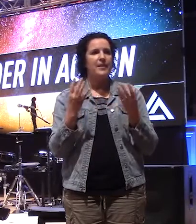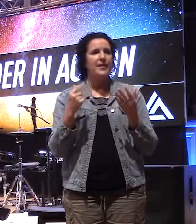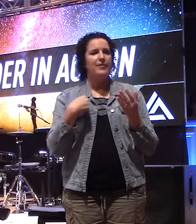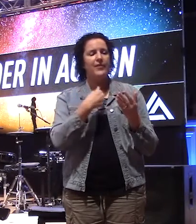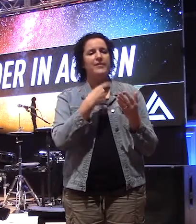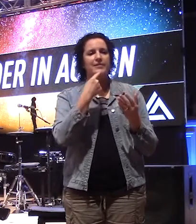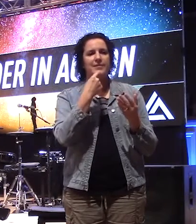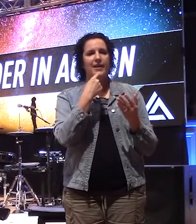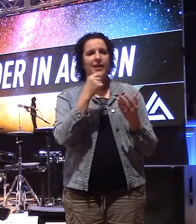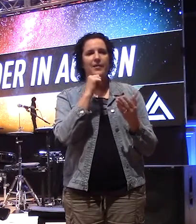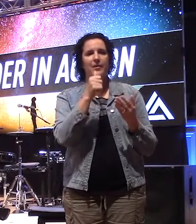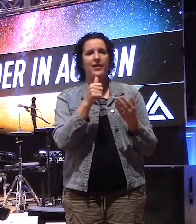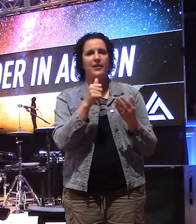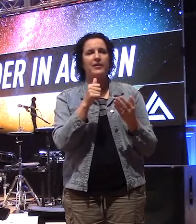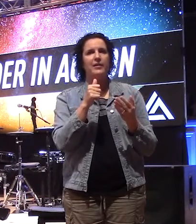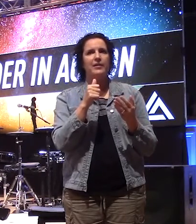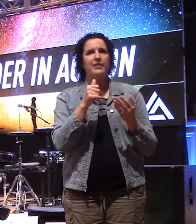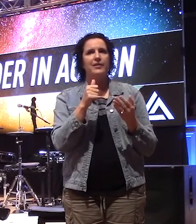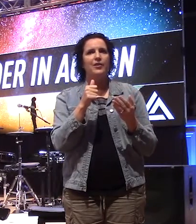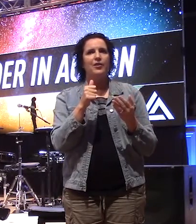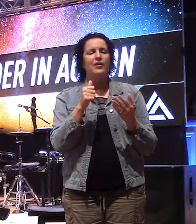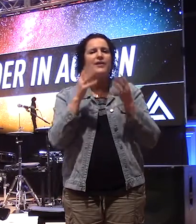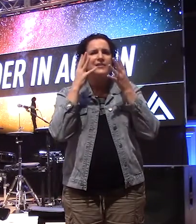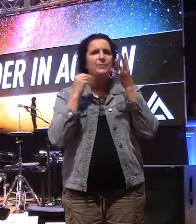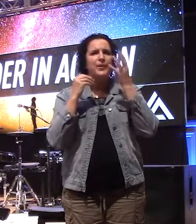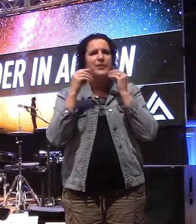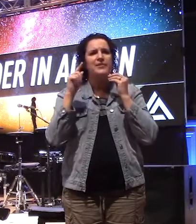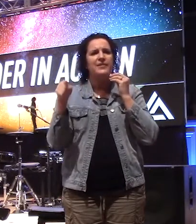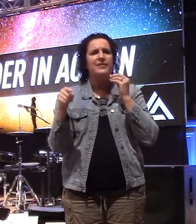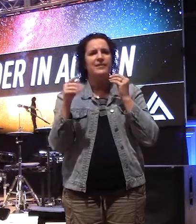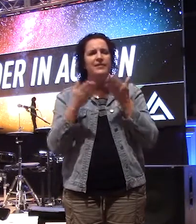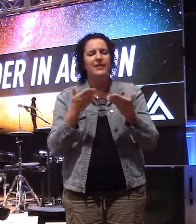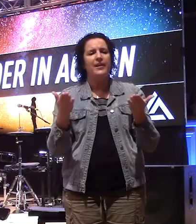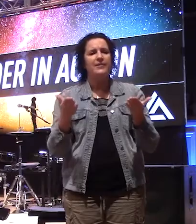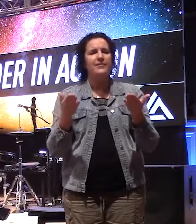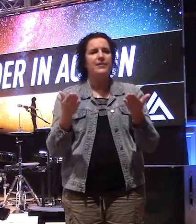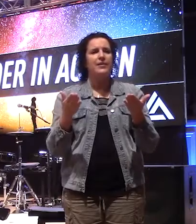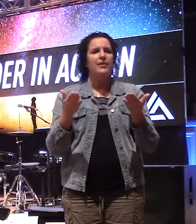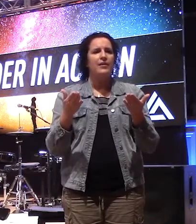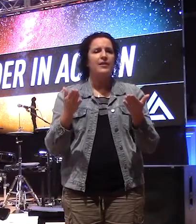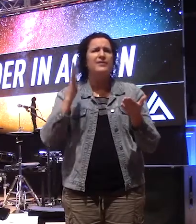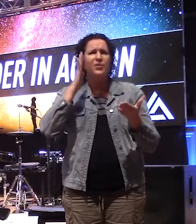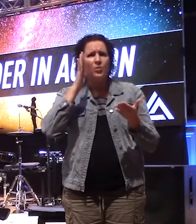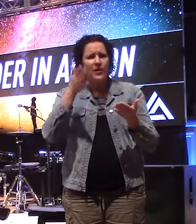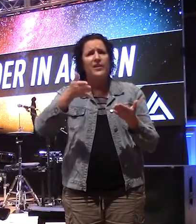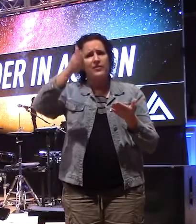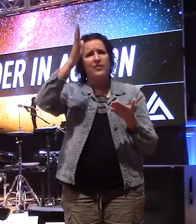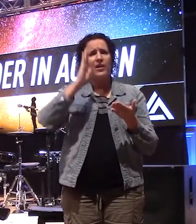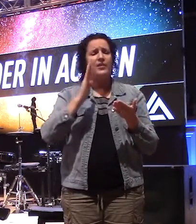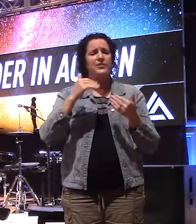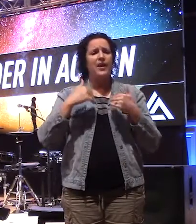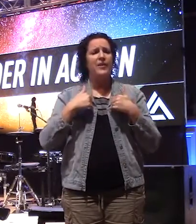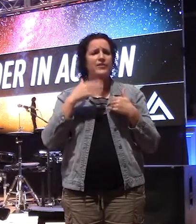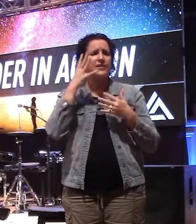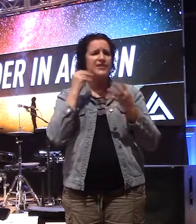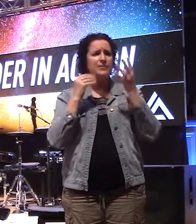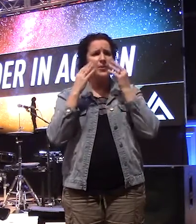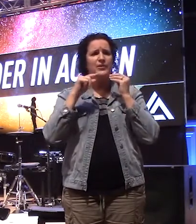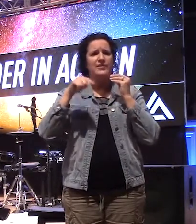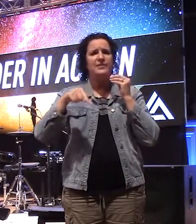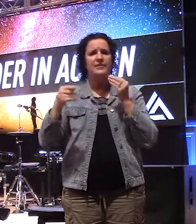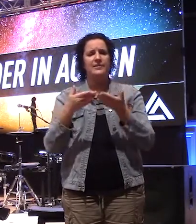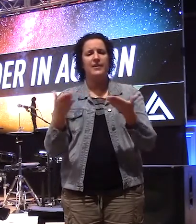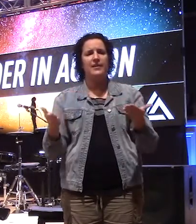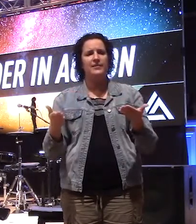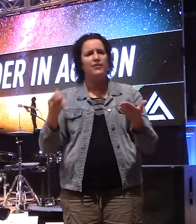say, I'm not willing to go through those things. It's some of the will of God for some of us to go through seasons like that. And it's okay if you understand